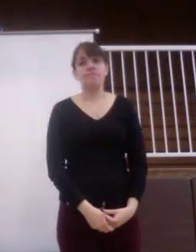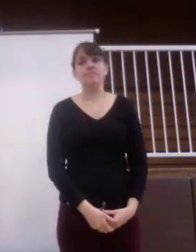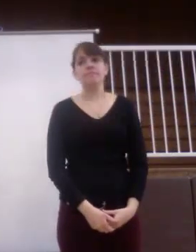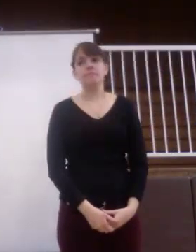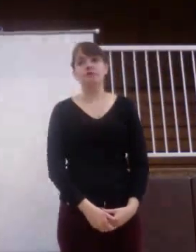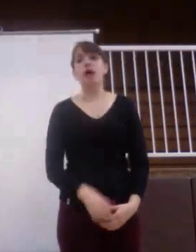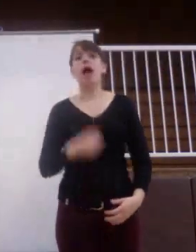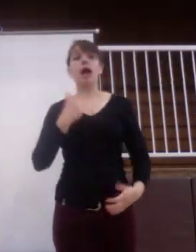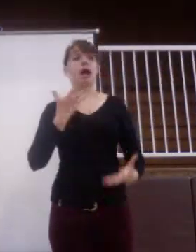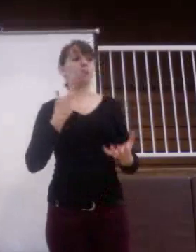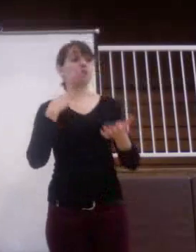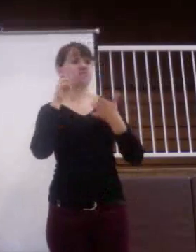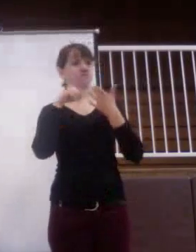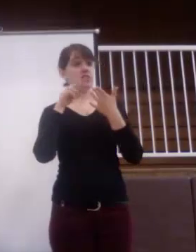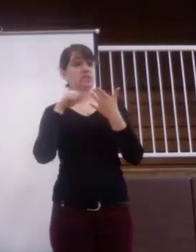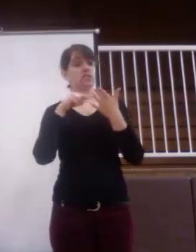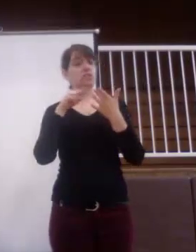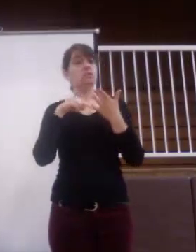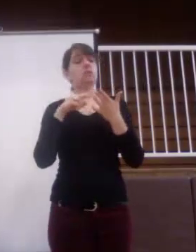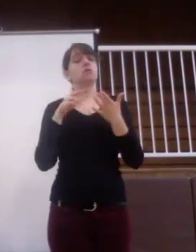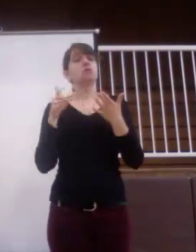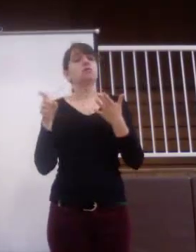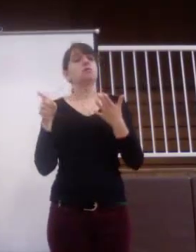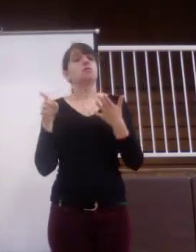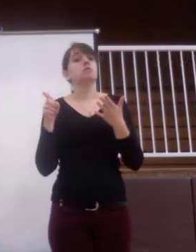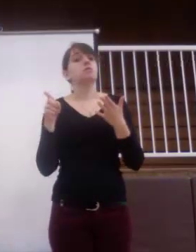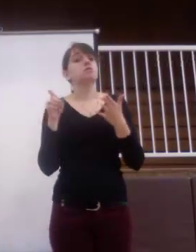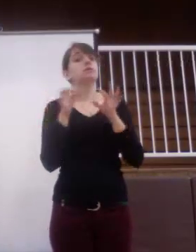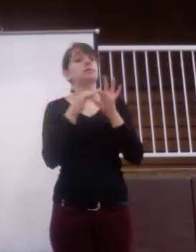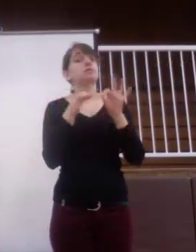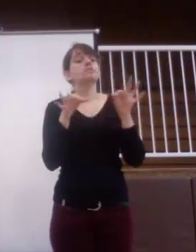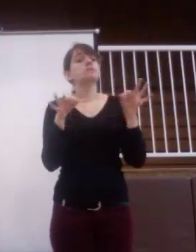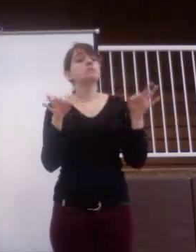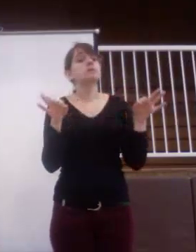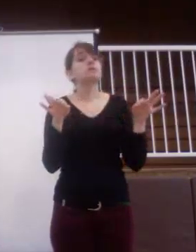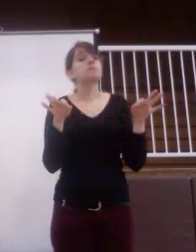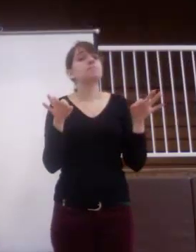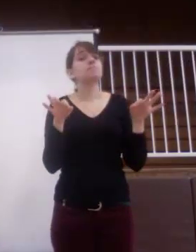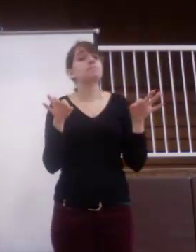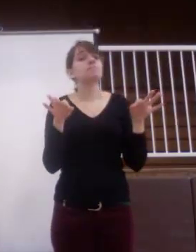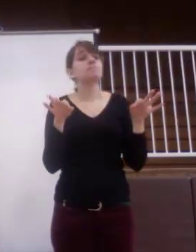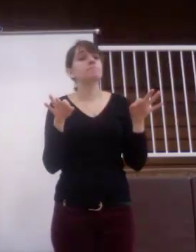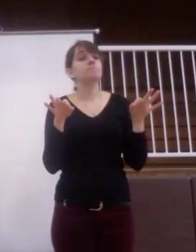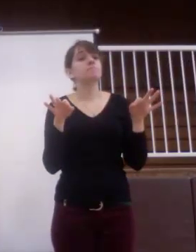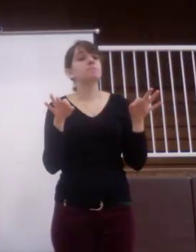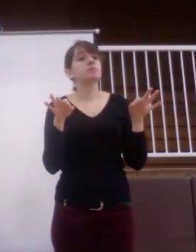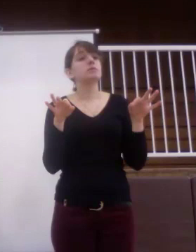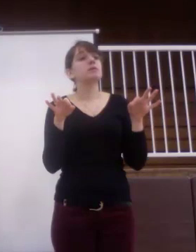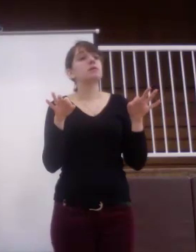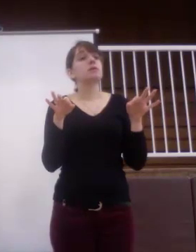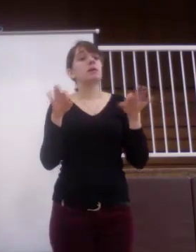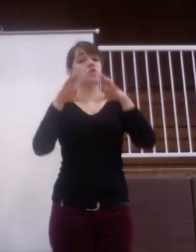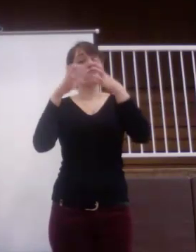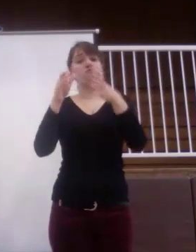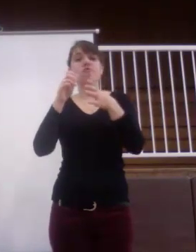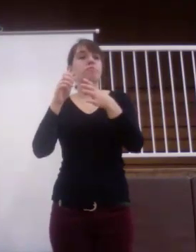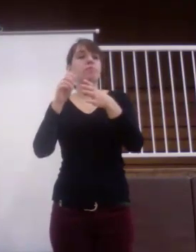I will read to you a statement by a secular body